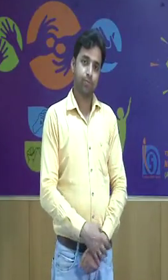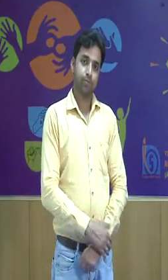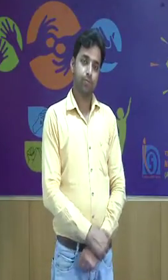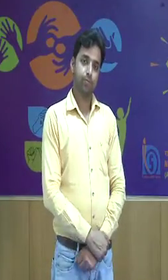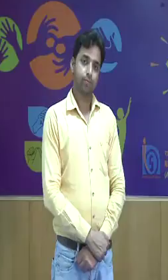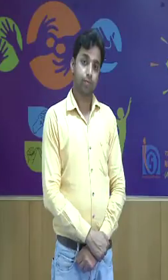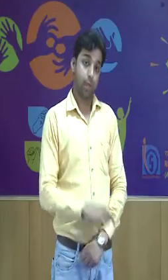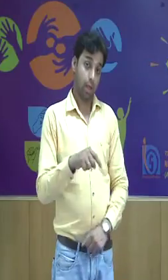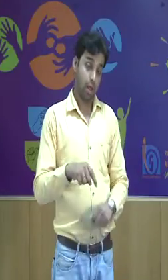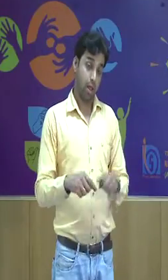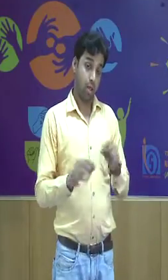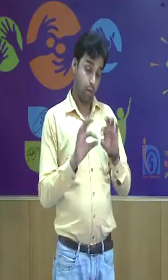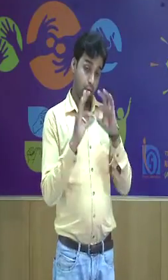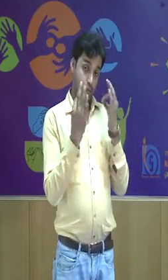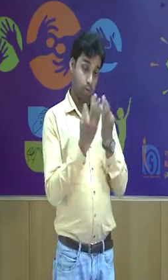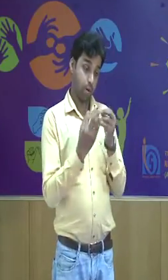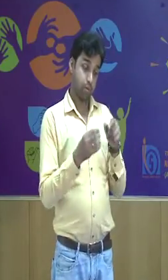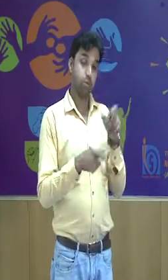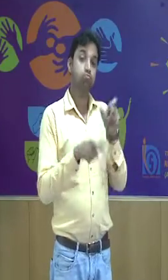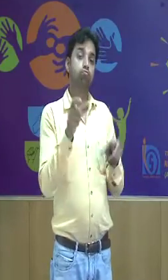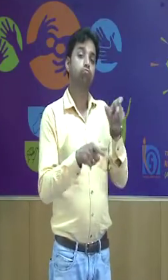as family is a group of people,